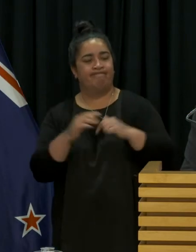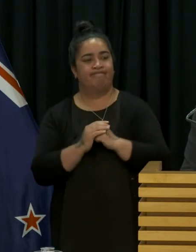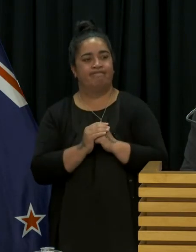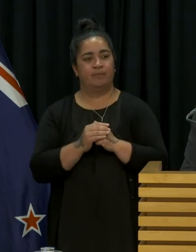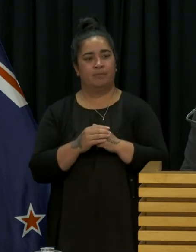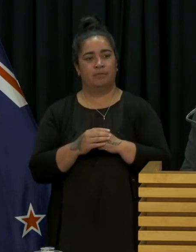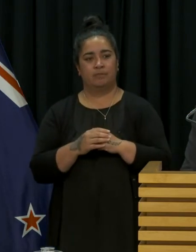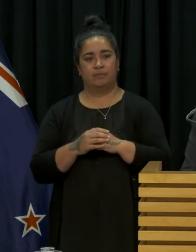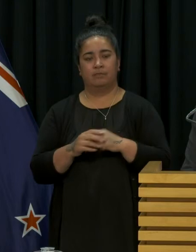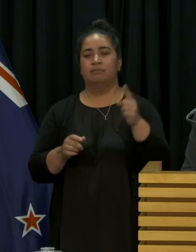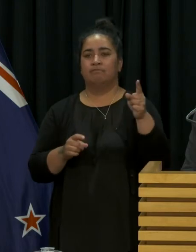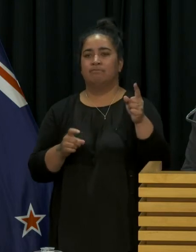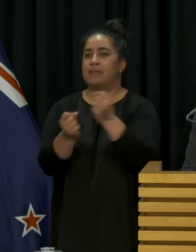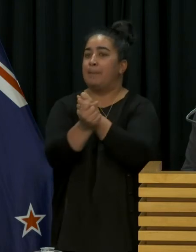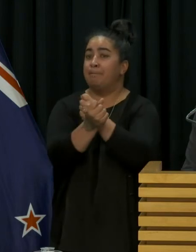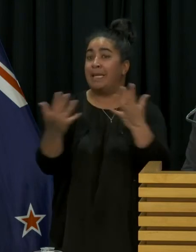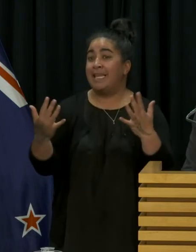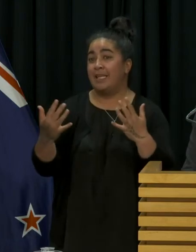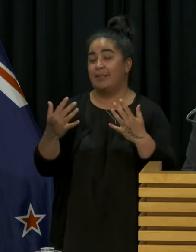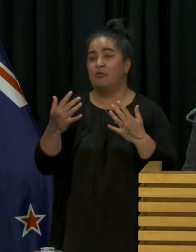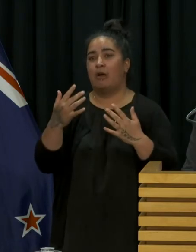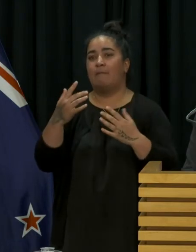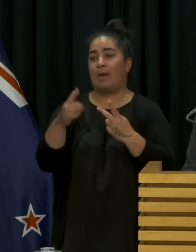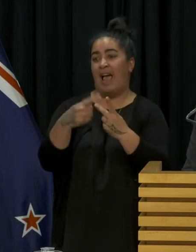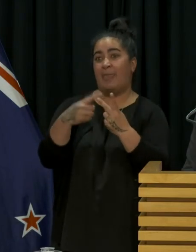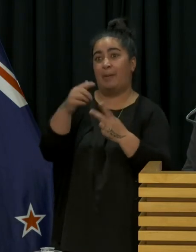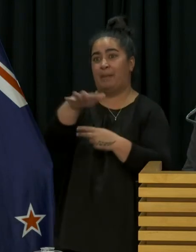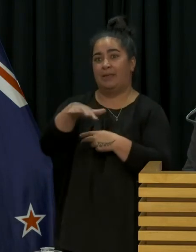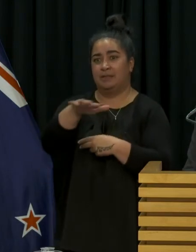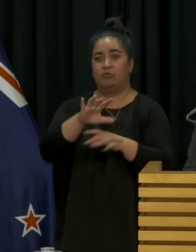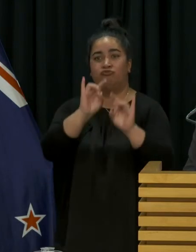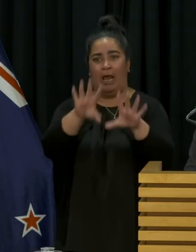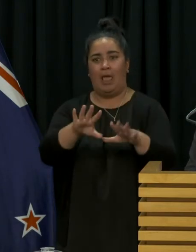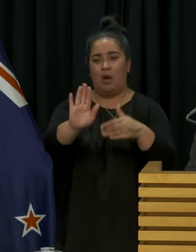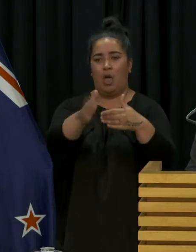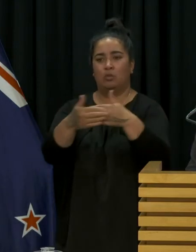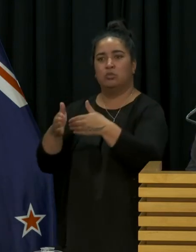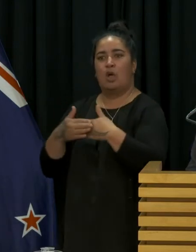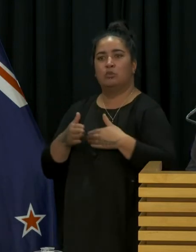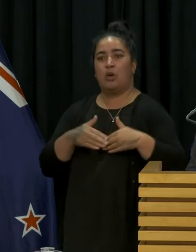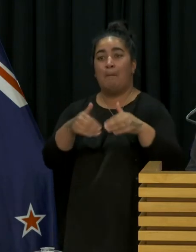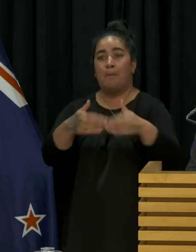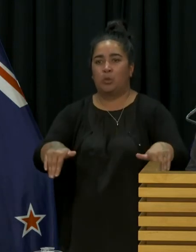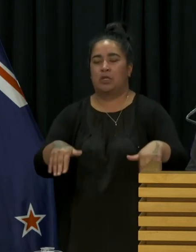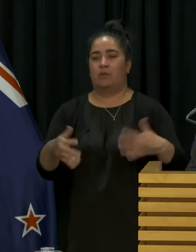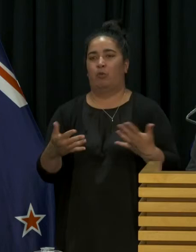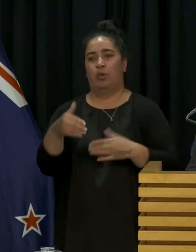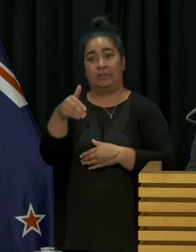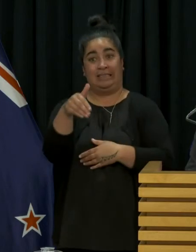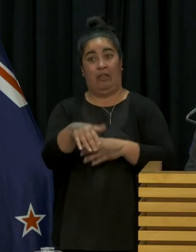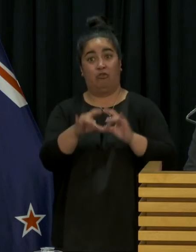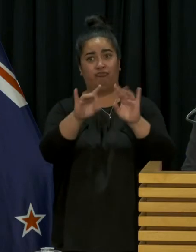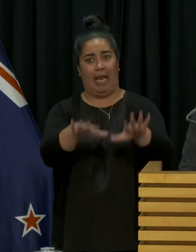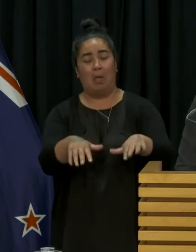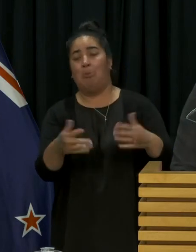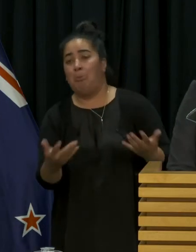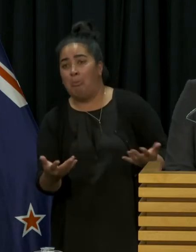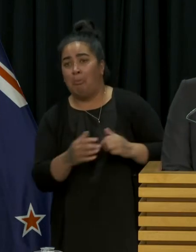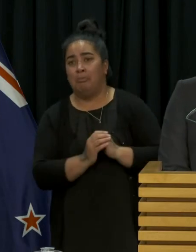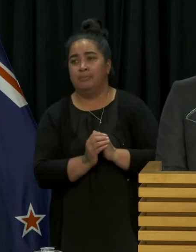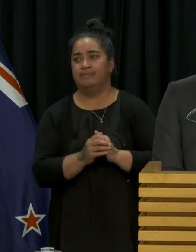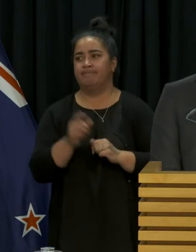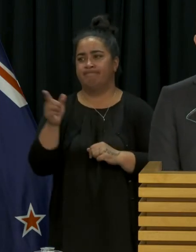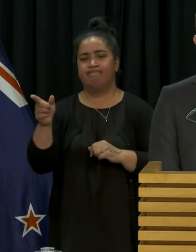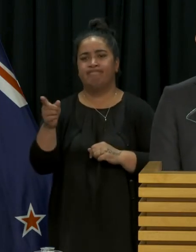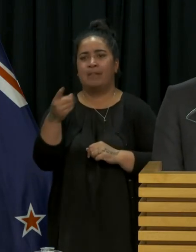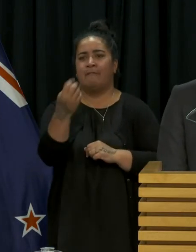though, have already closed their borders to South Australia. That must be encouraging. Yes, well, but again, just ensuring that there's a good understanding of what the